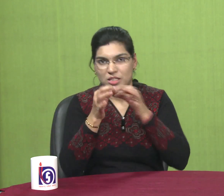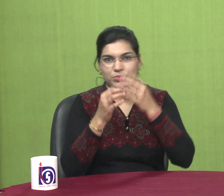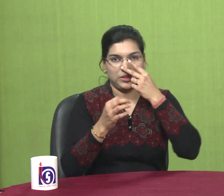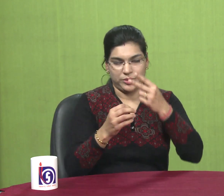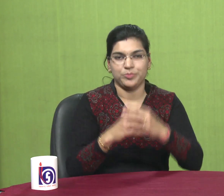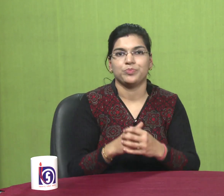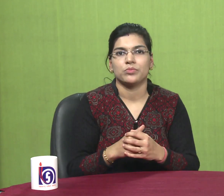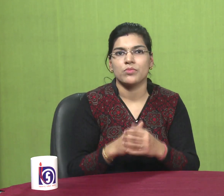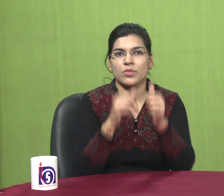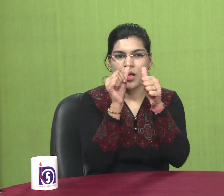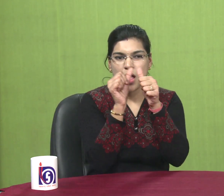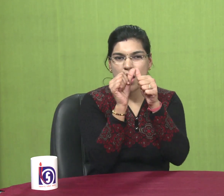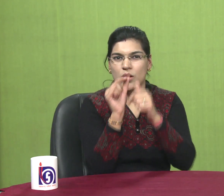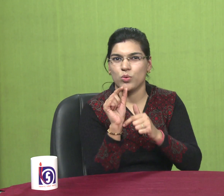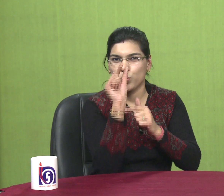Let us find out. AU,